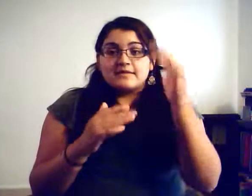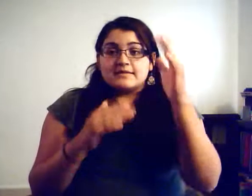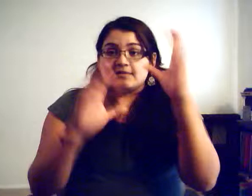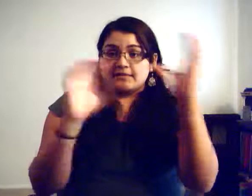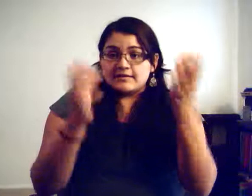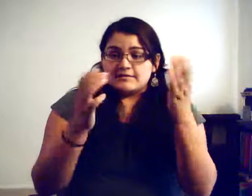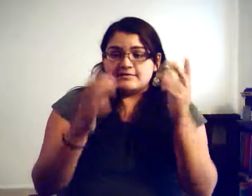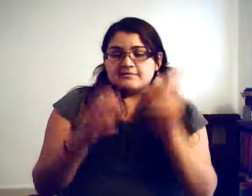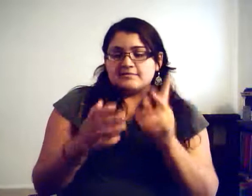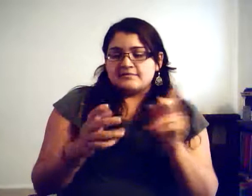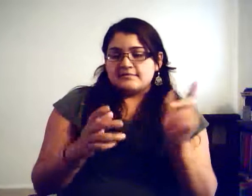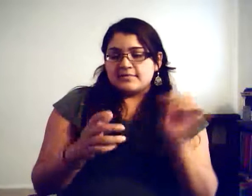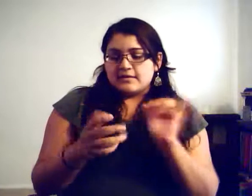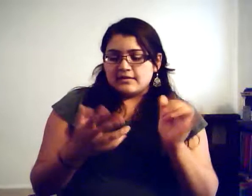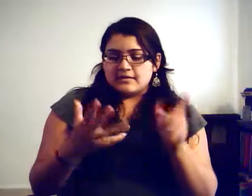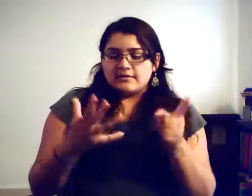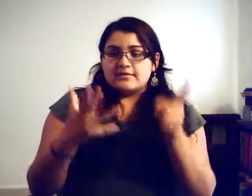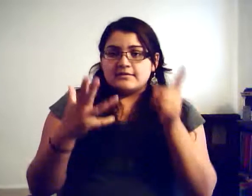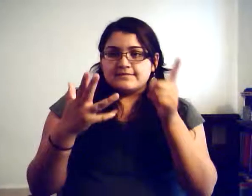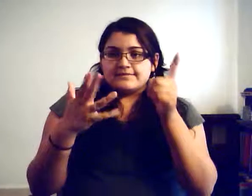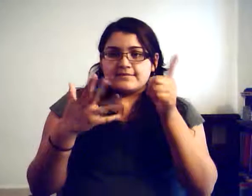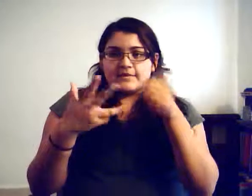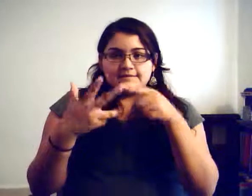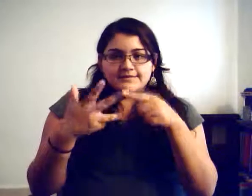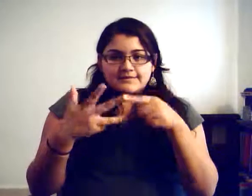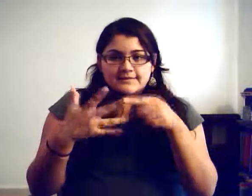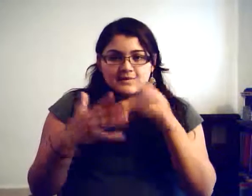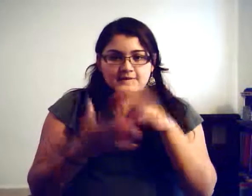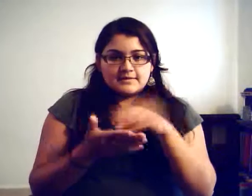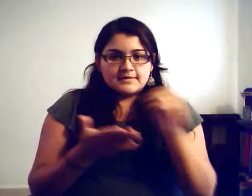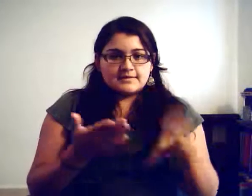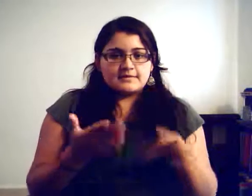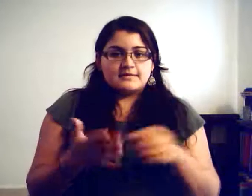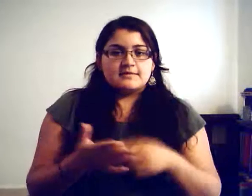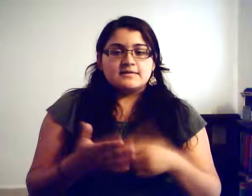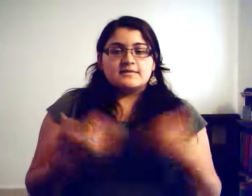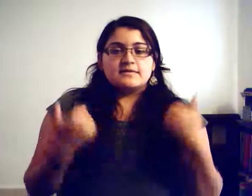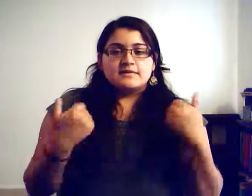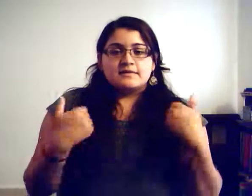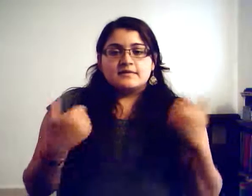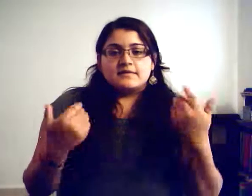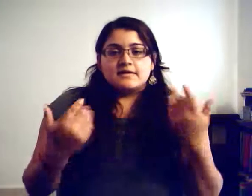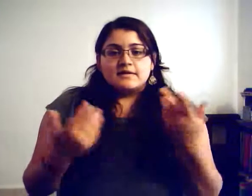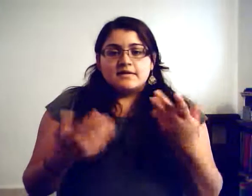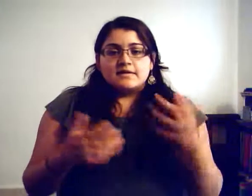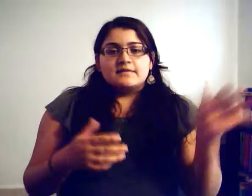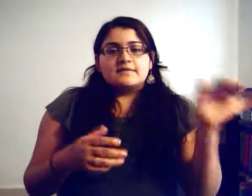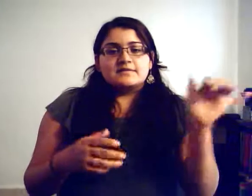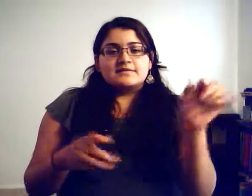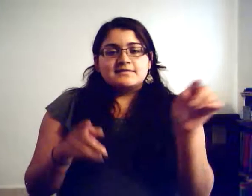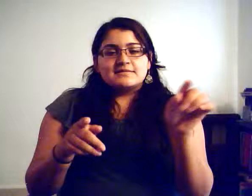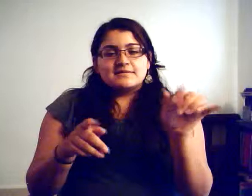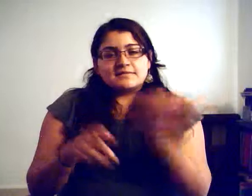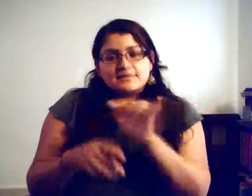for their academic career. And I'm teaching a similar class, a reading class, but the needs are very different.